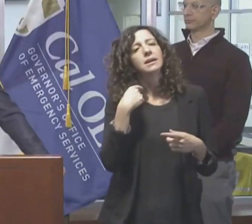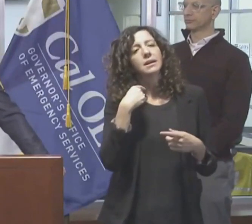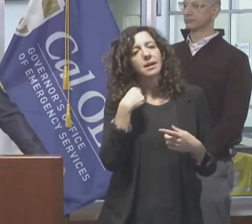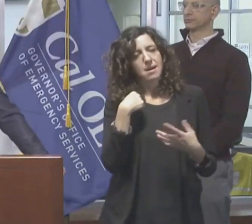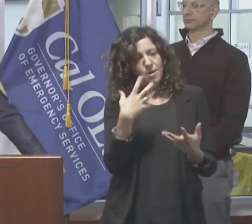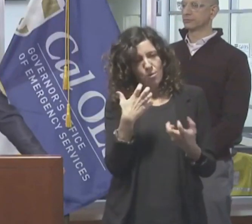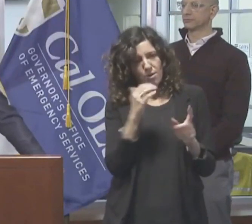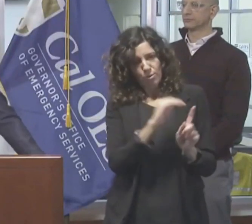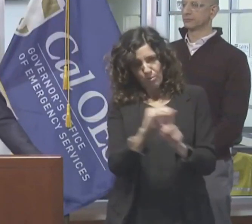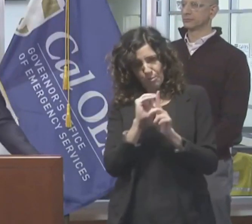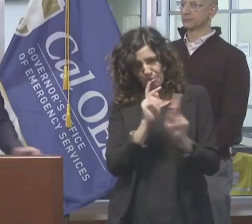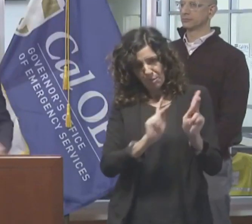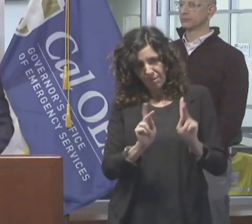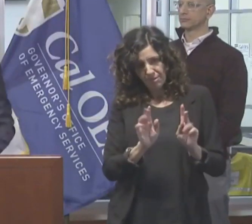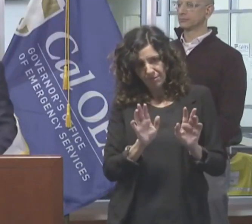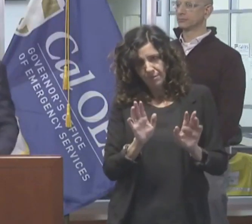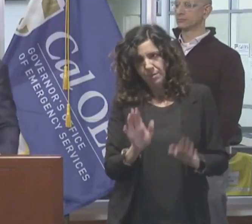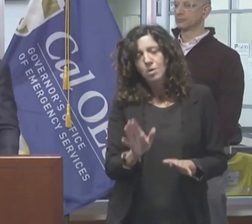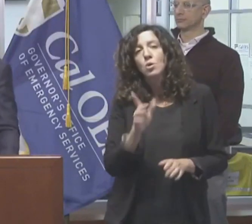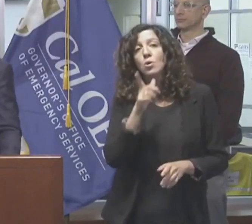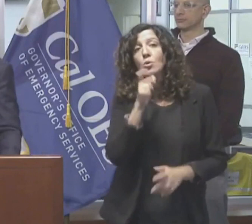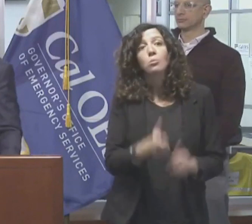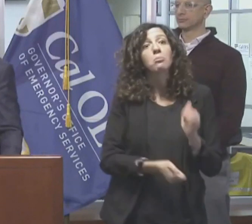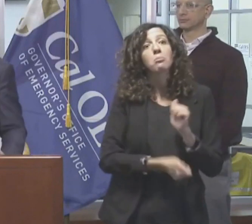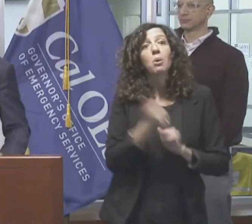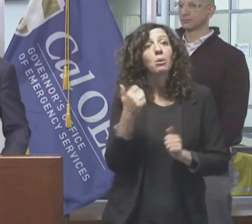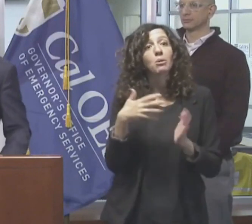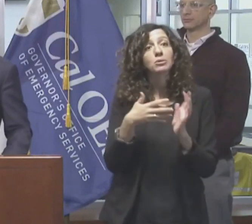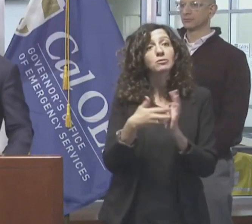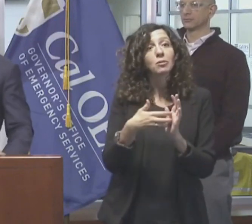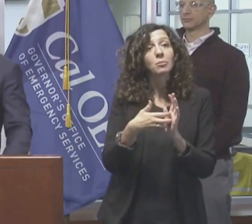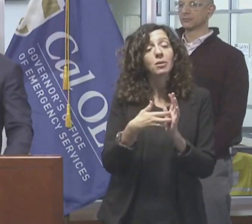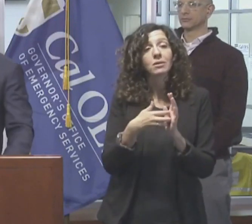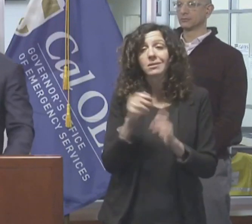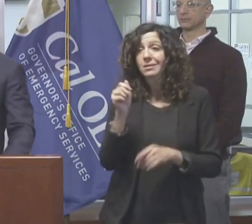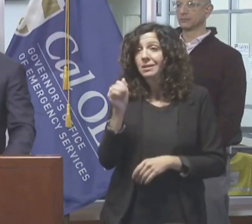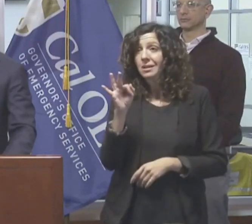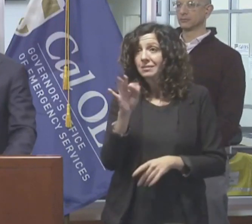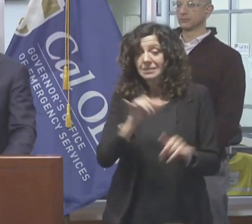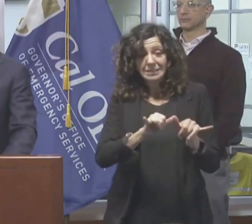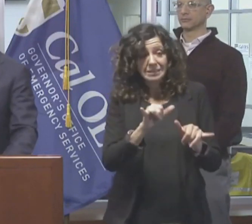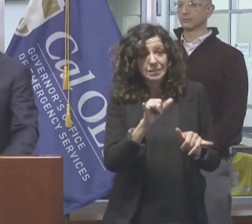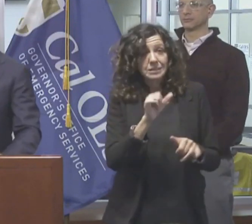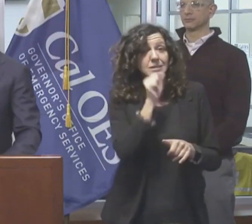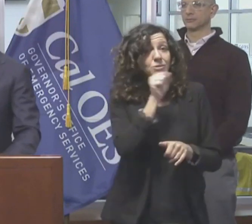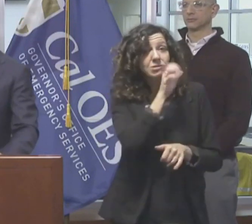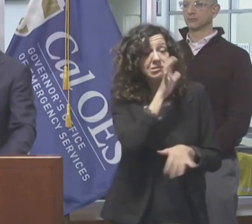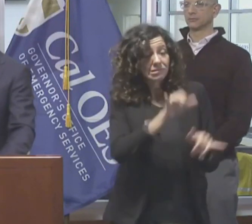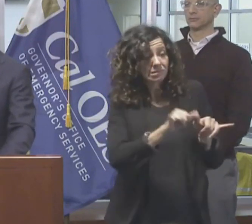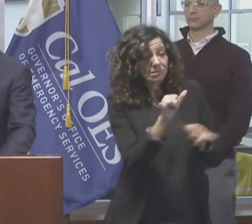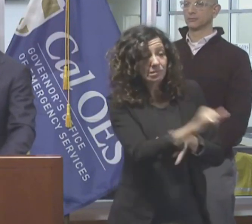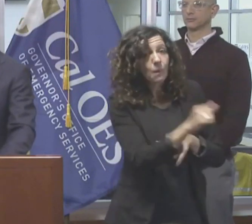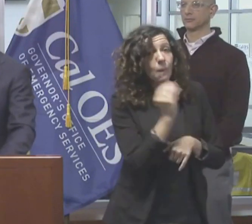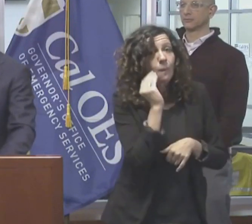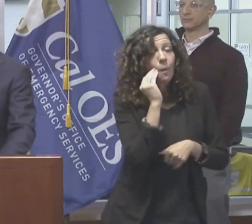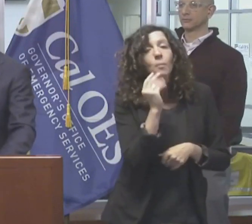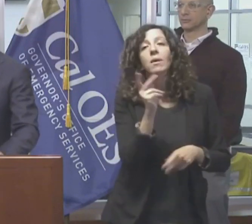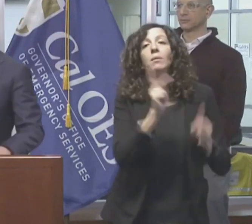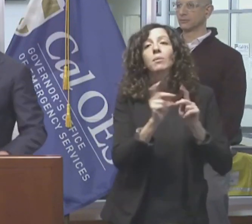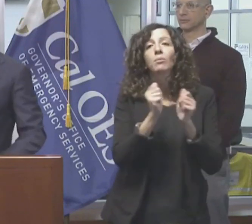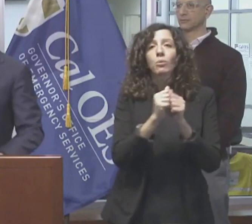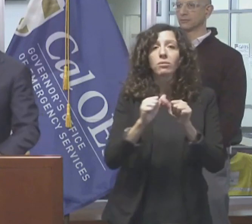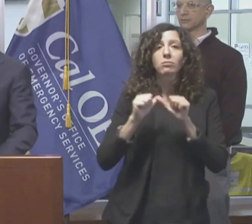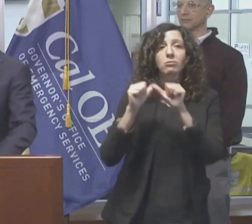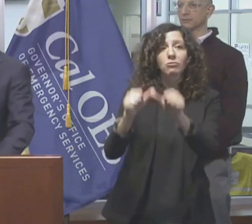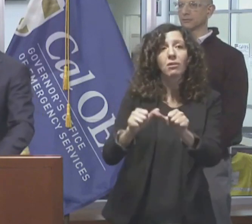Let's remind everybody of who's most vulnerable. If we're home isolating seniors and those with chronic conditions, we